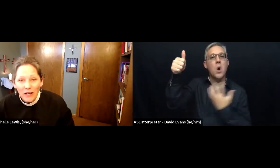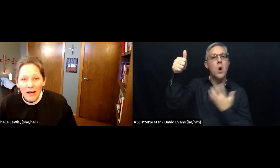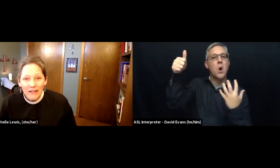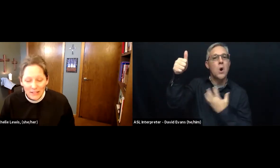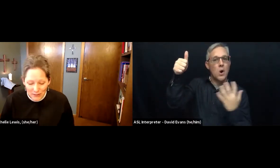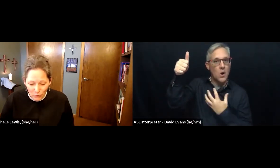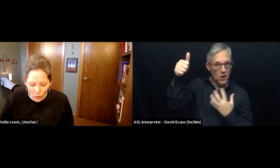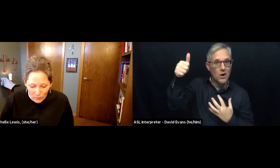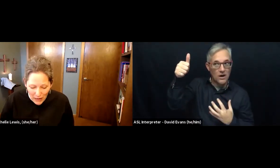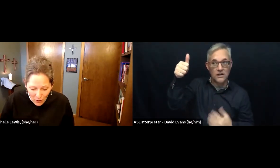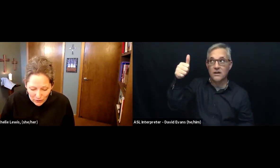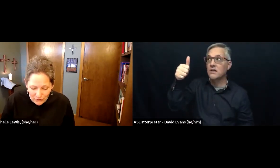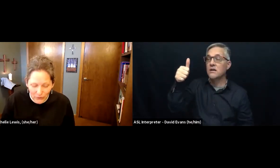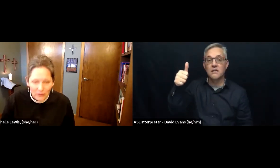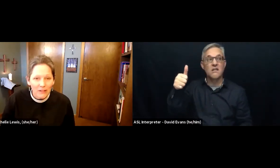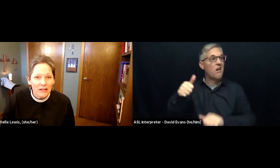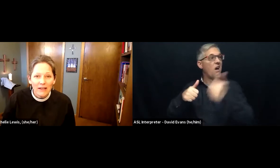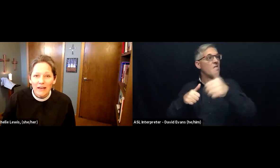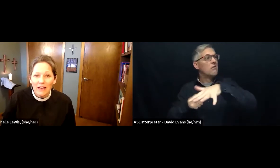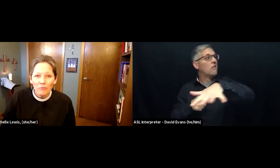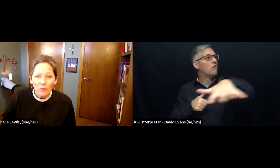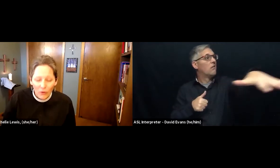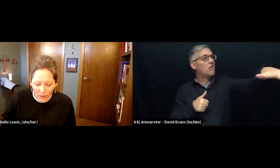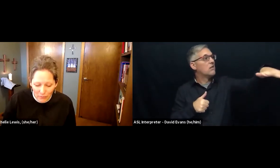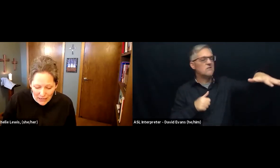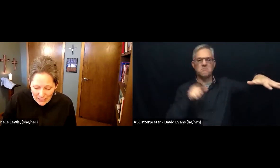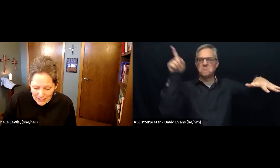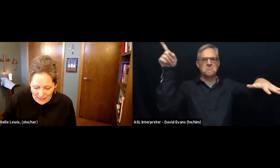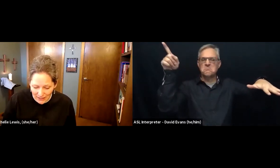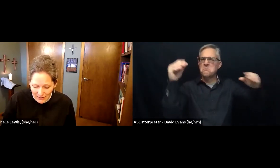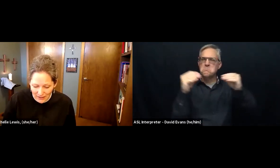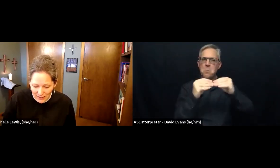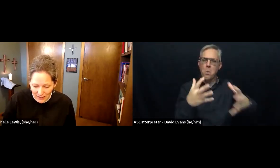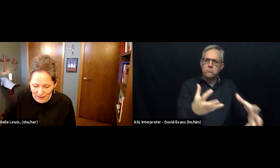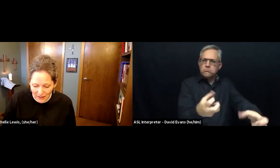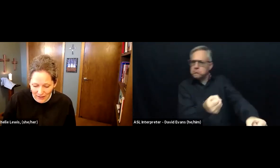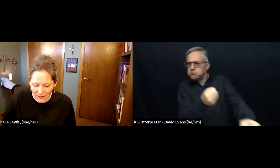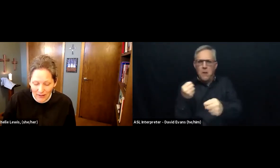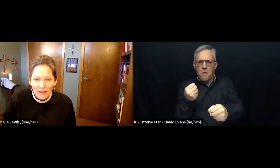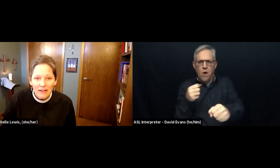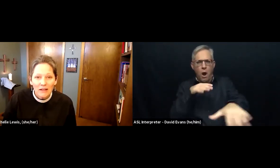Our God is more powerful and more amazing